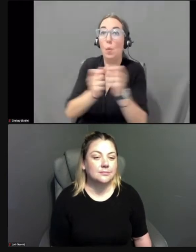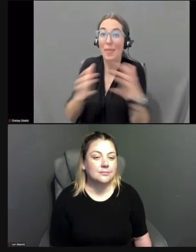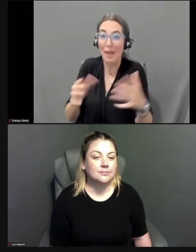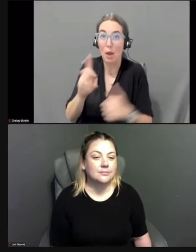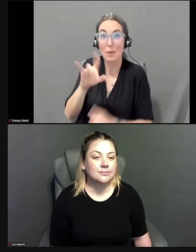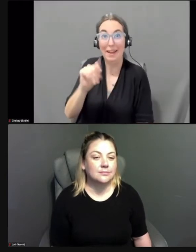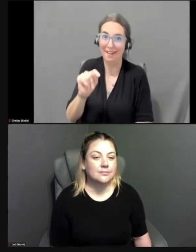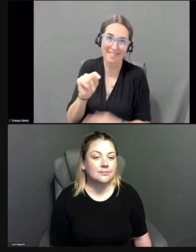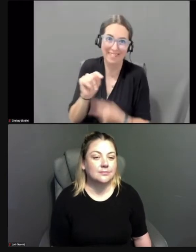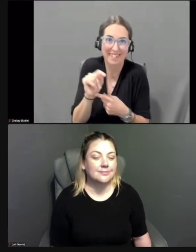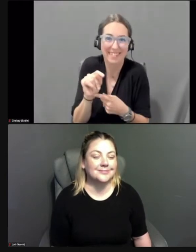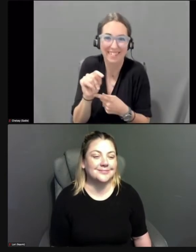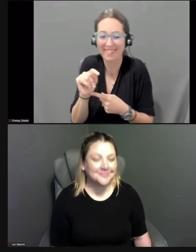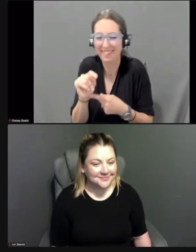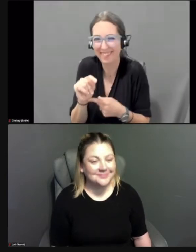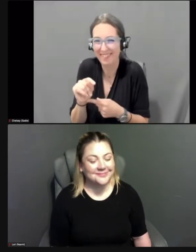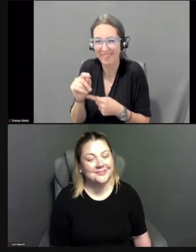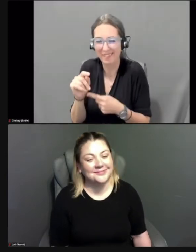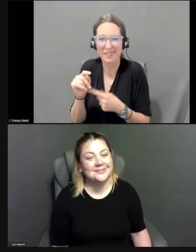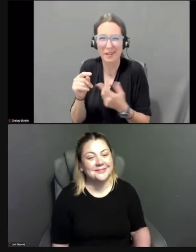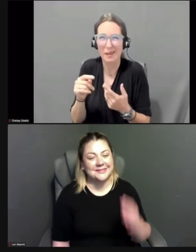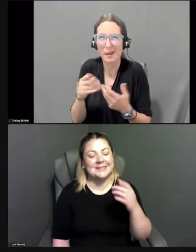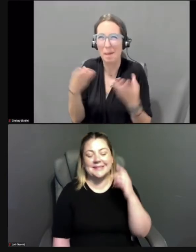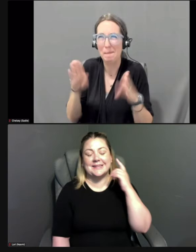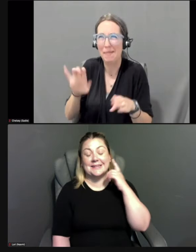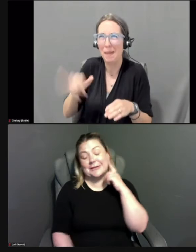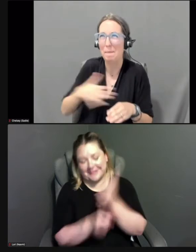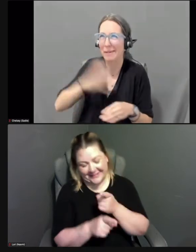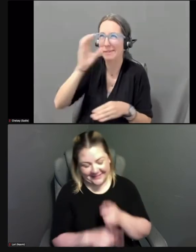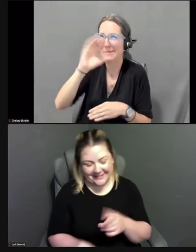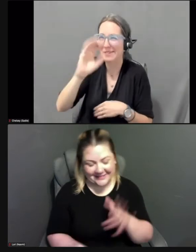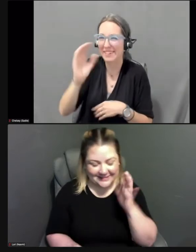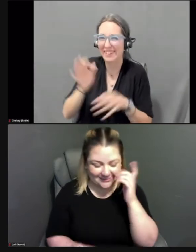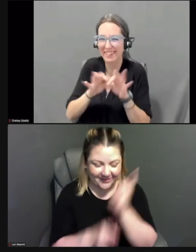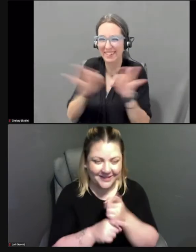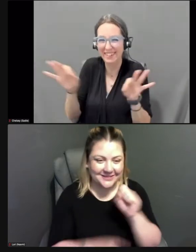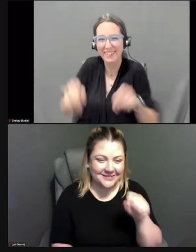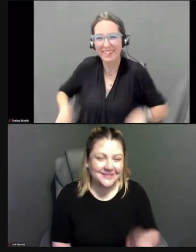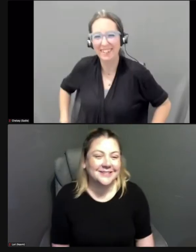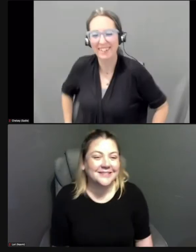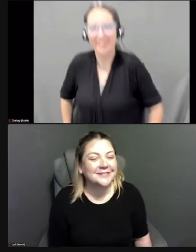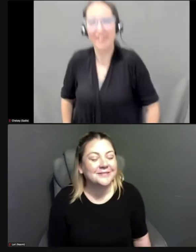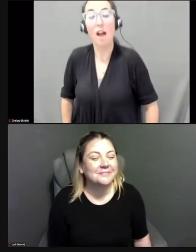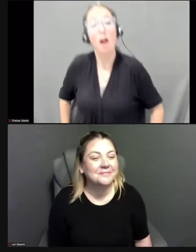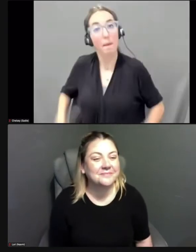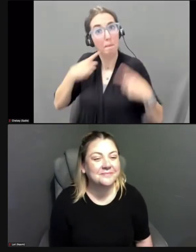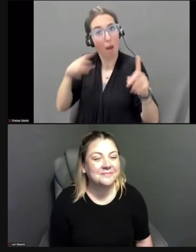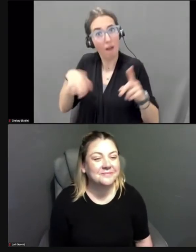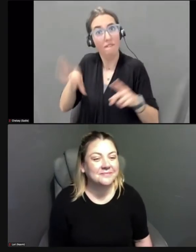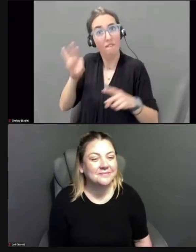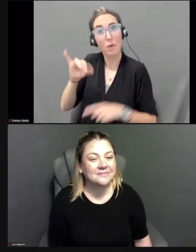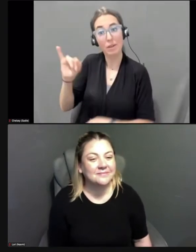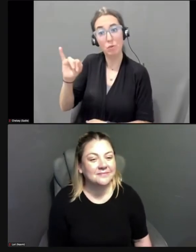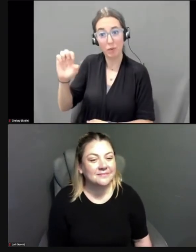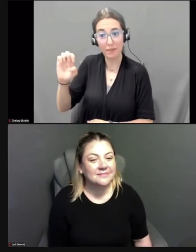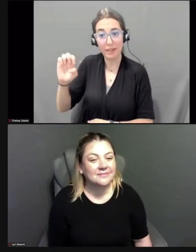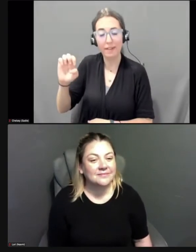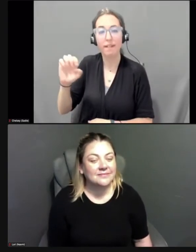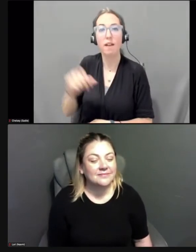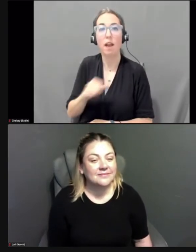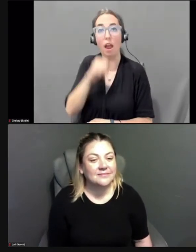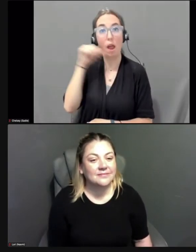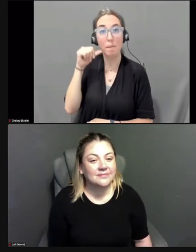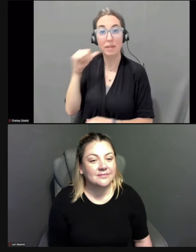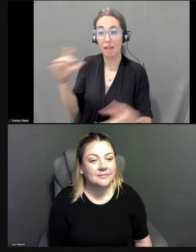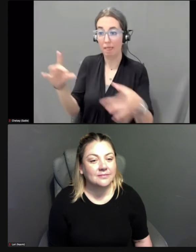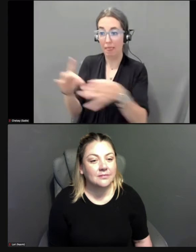that I did. That sounds pretty spot on. Yep. And I found intuitive eating. Like the Amazon link popped up and I clicked